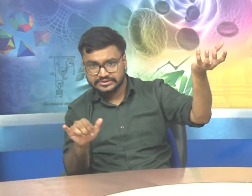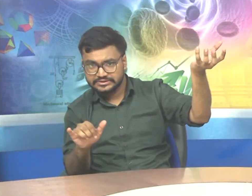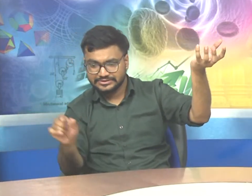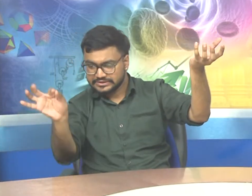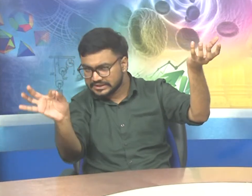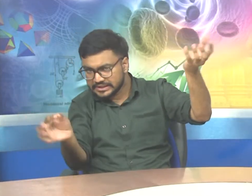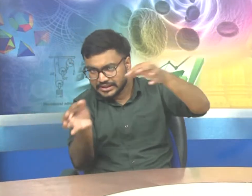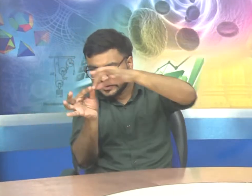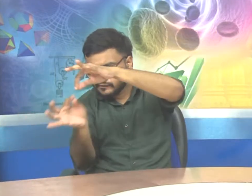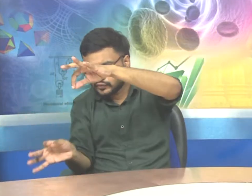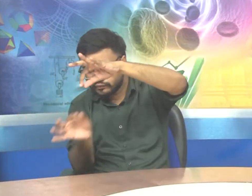has.